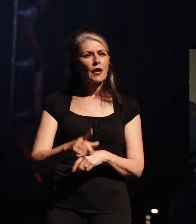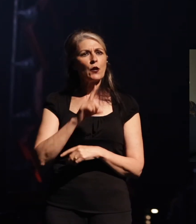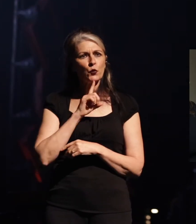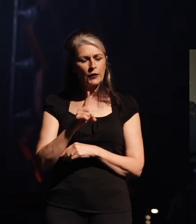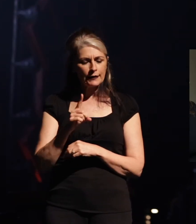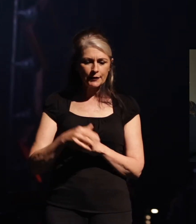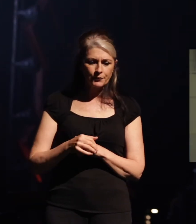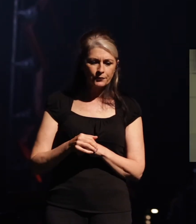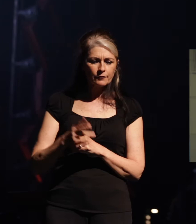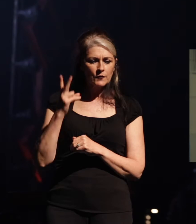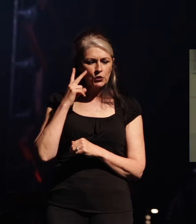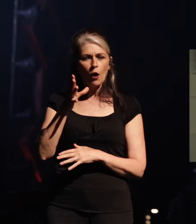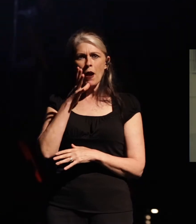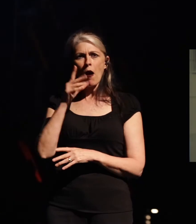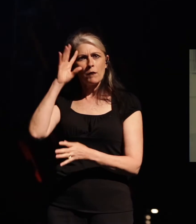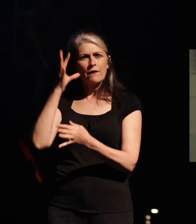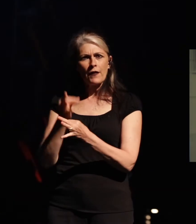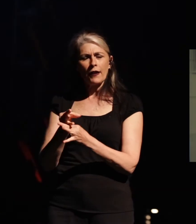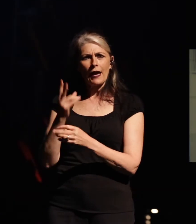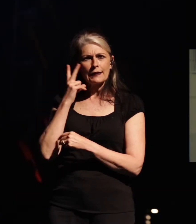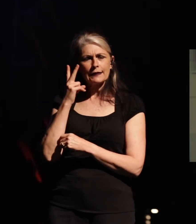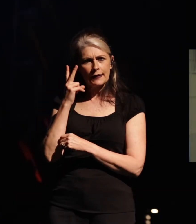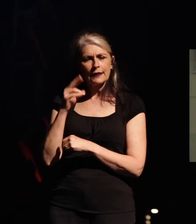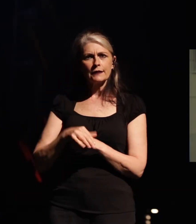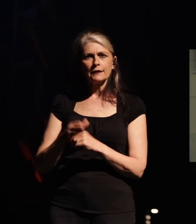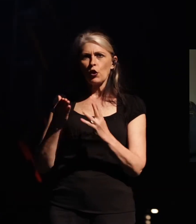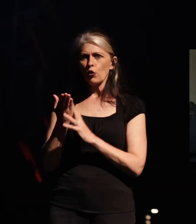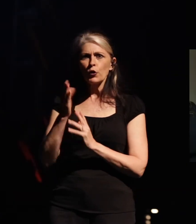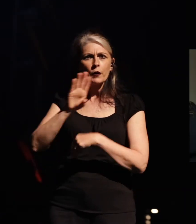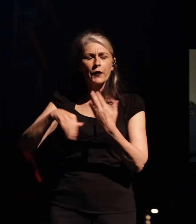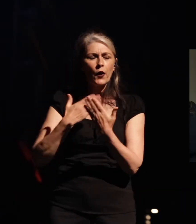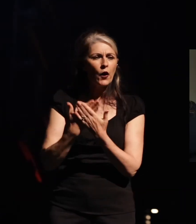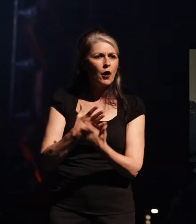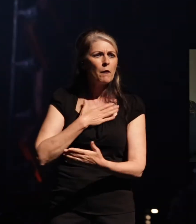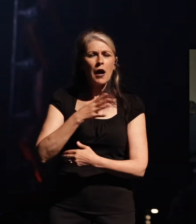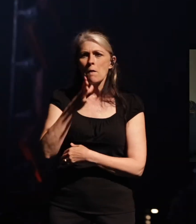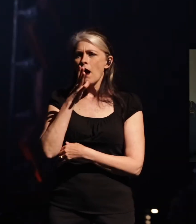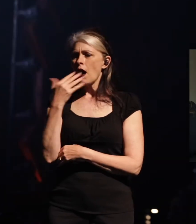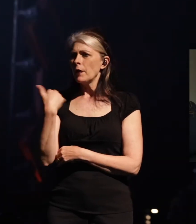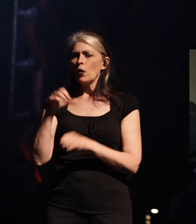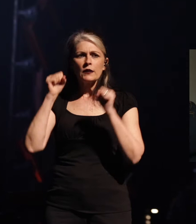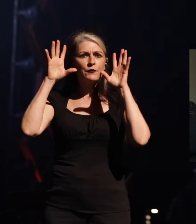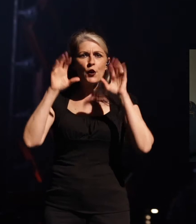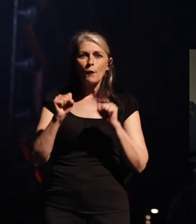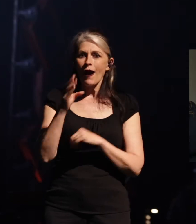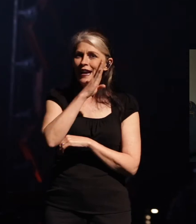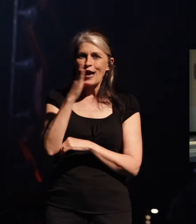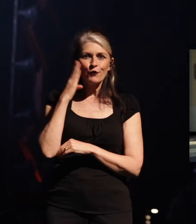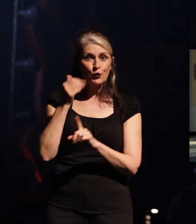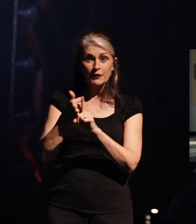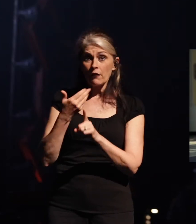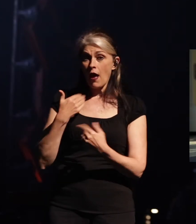I really saw my mom's faith through it all. She was just phenomenal. I never knew when she had a bad